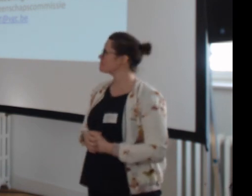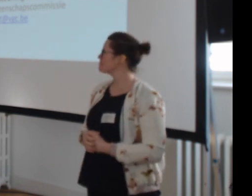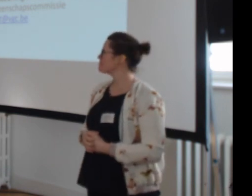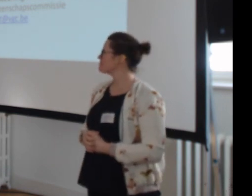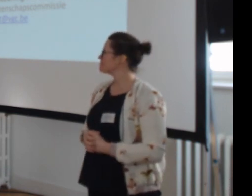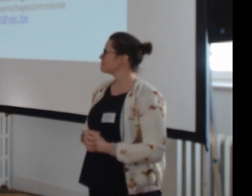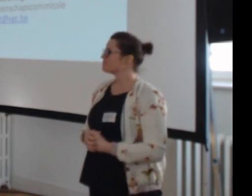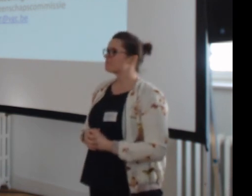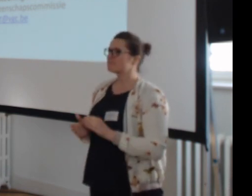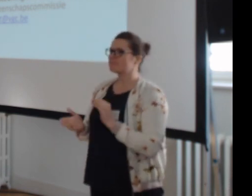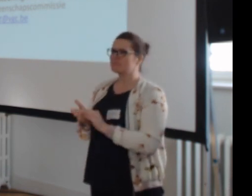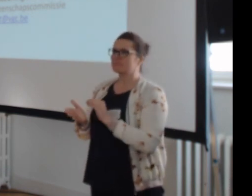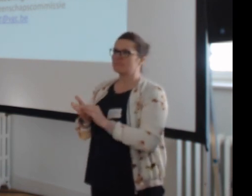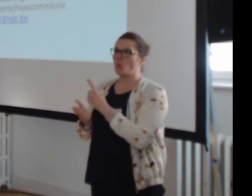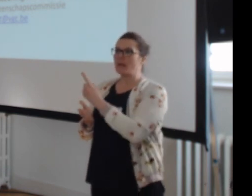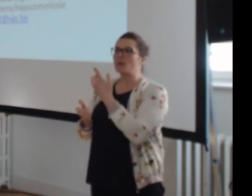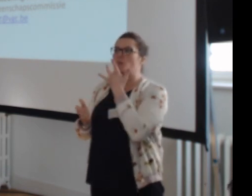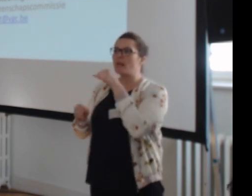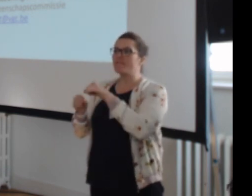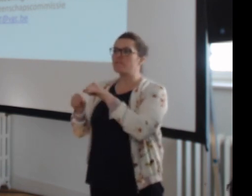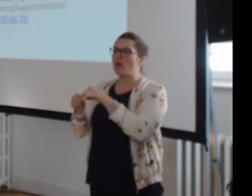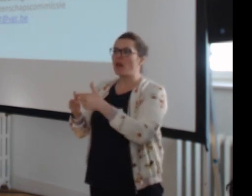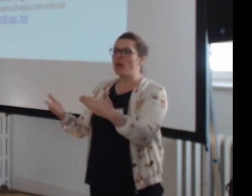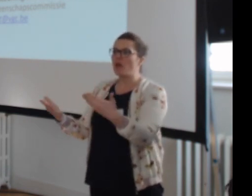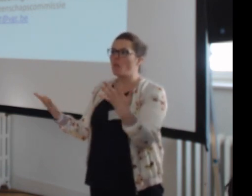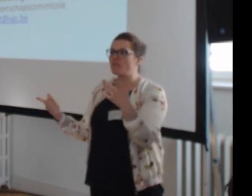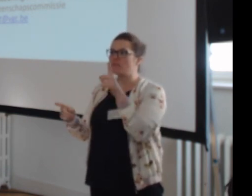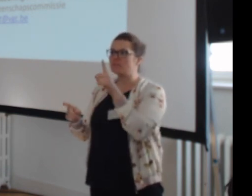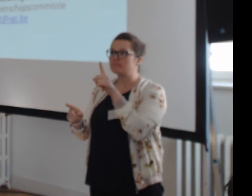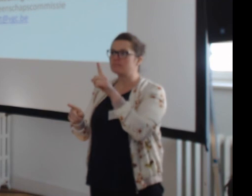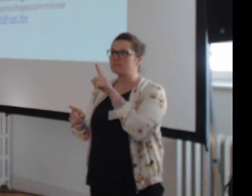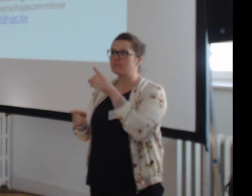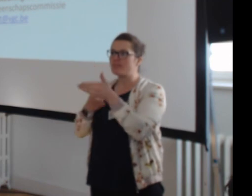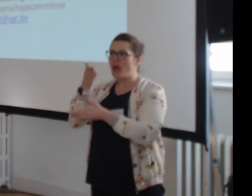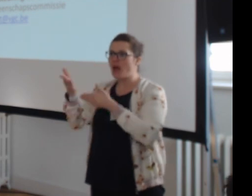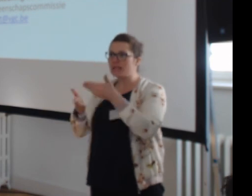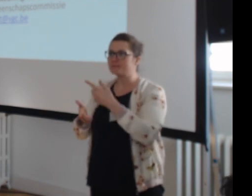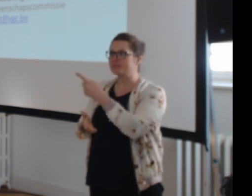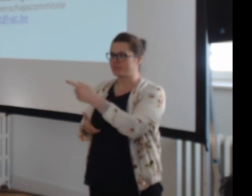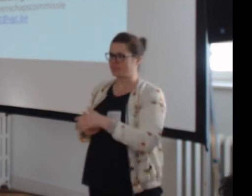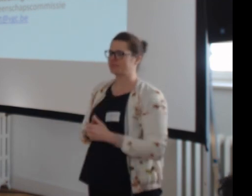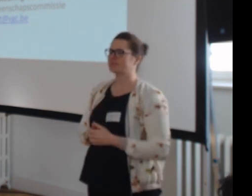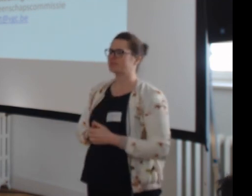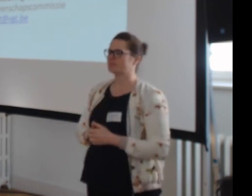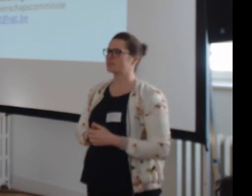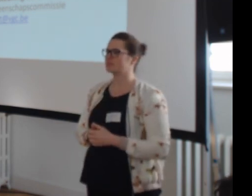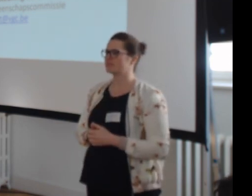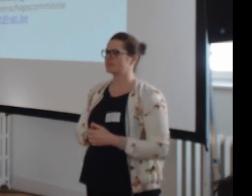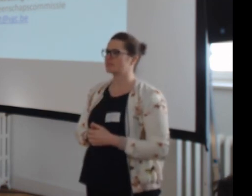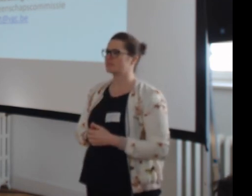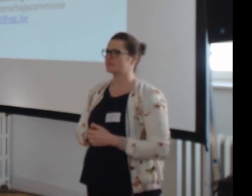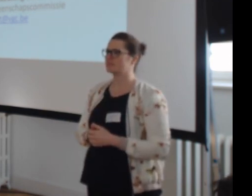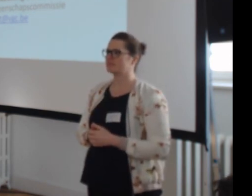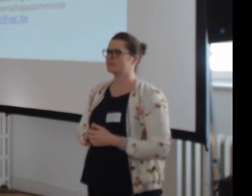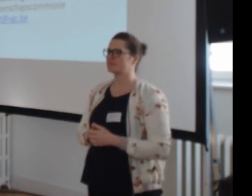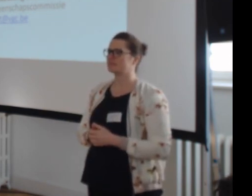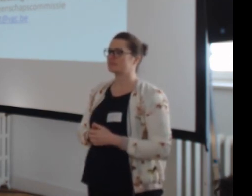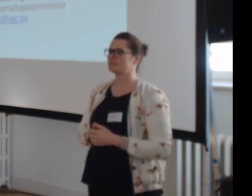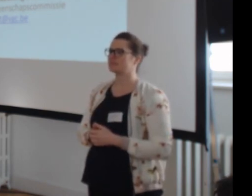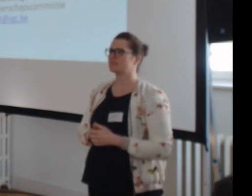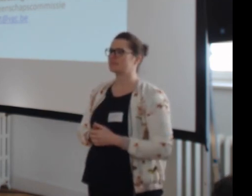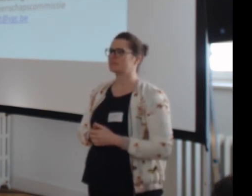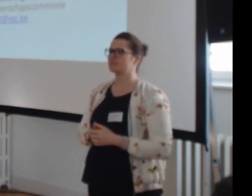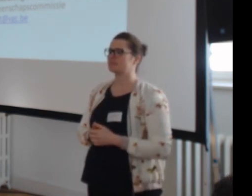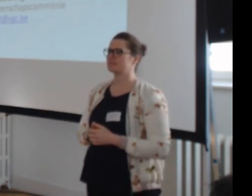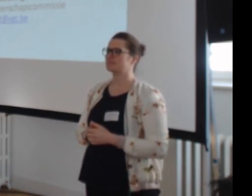Someone wants to add or something or ask something? Okay. Please, we have some time.